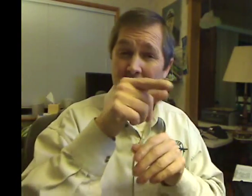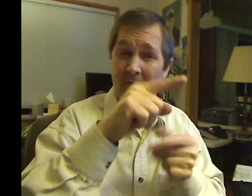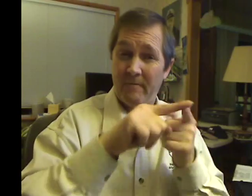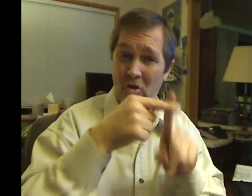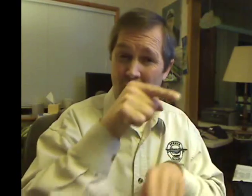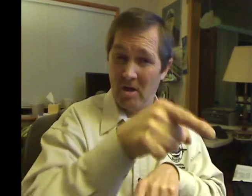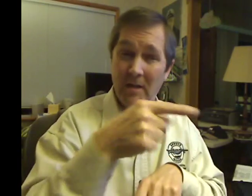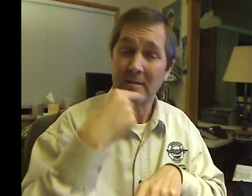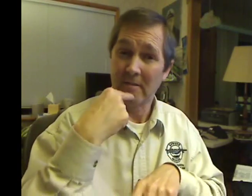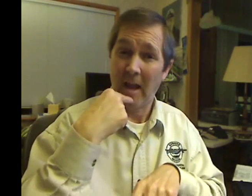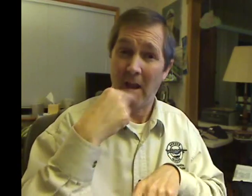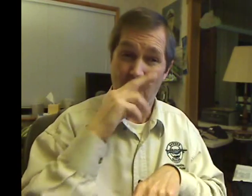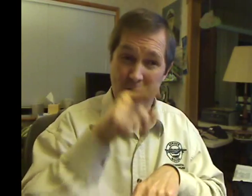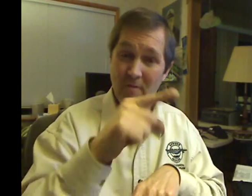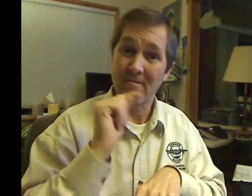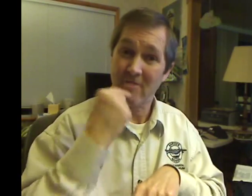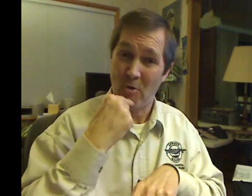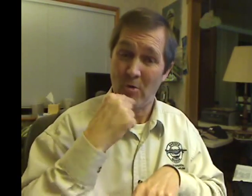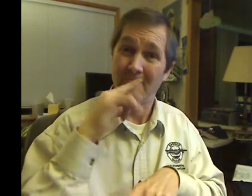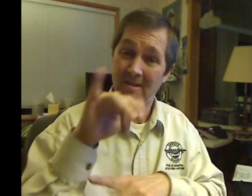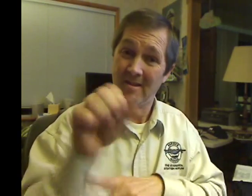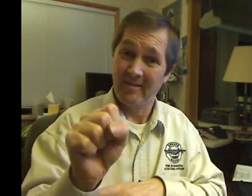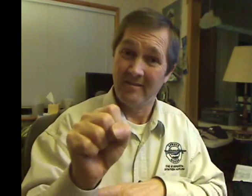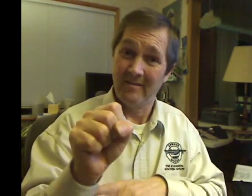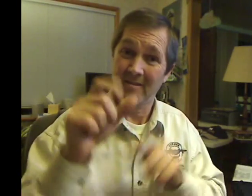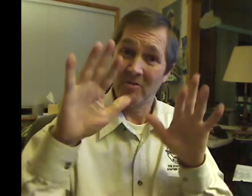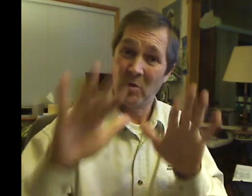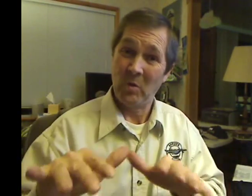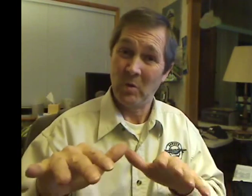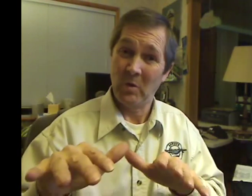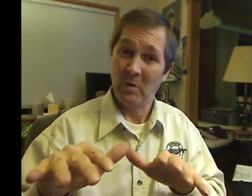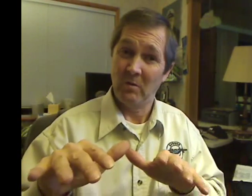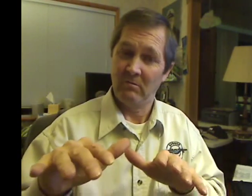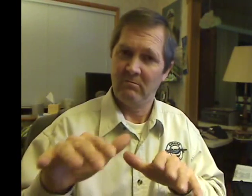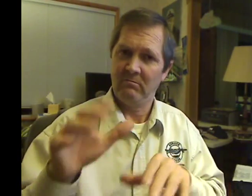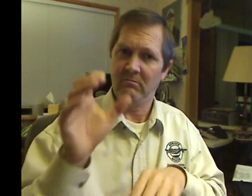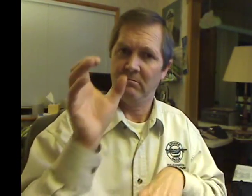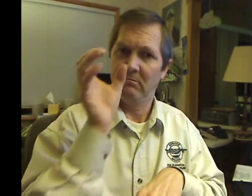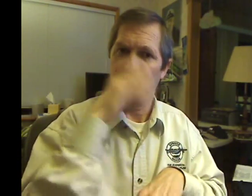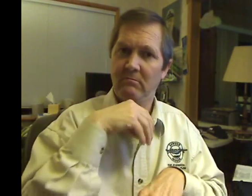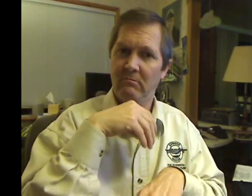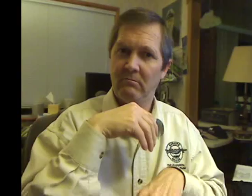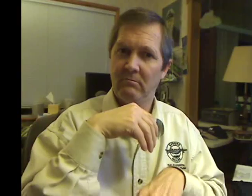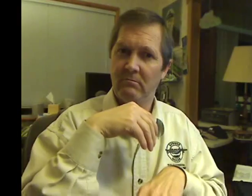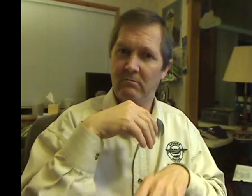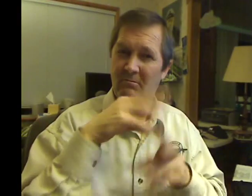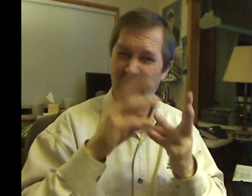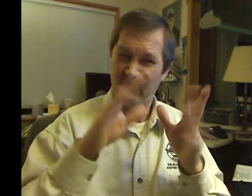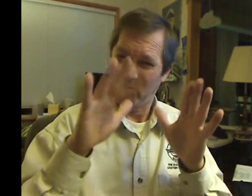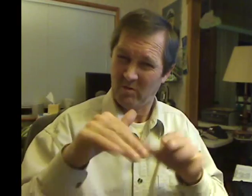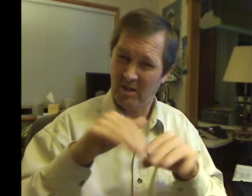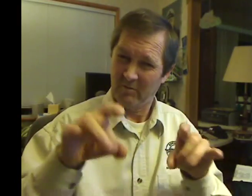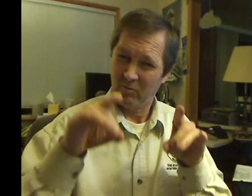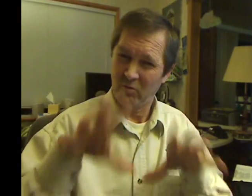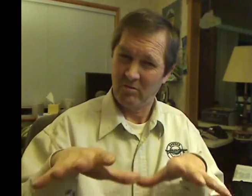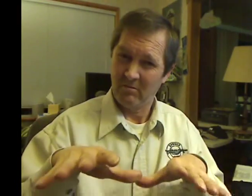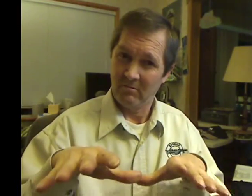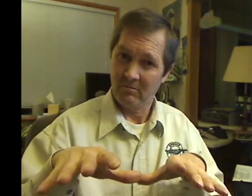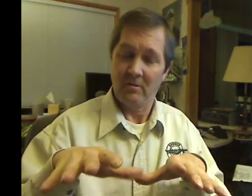Chen Shui-bian himself is making his protest with a hunger strike. He's refusing solid foods. Last weekend he was rushed to hospital